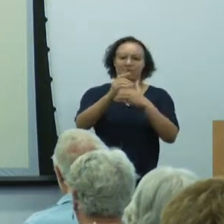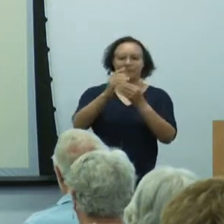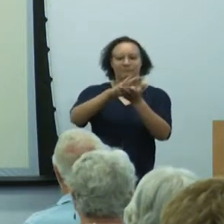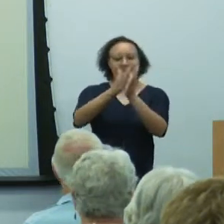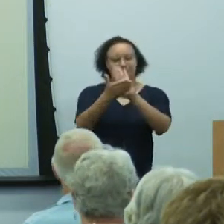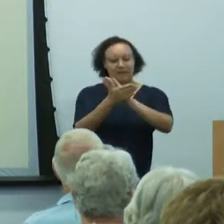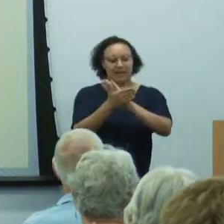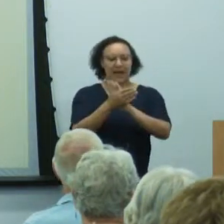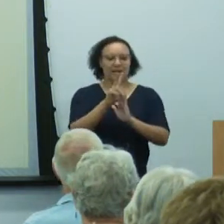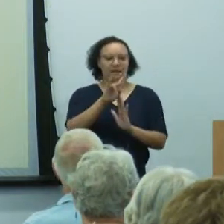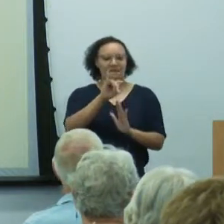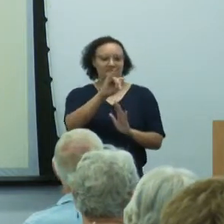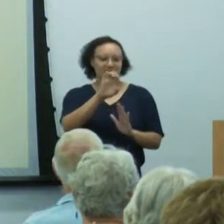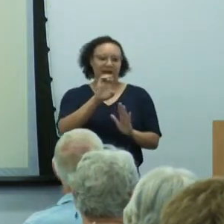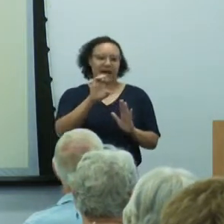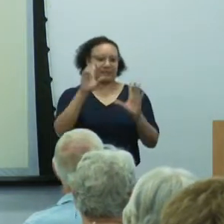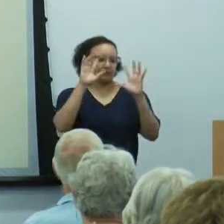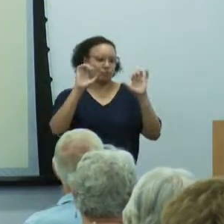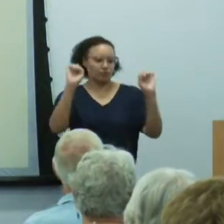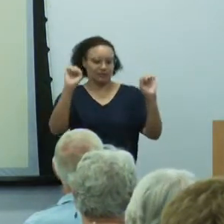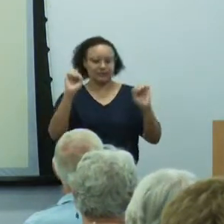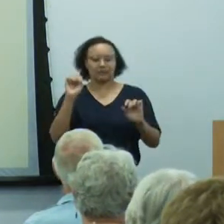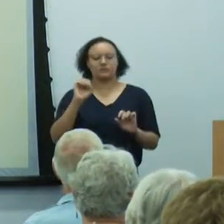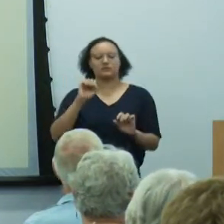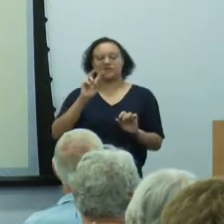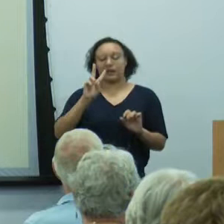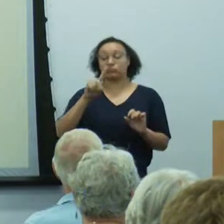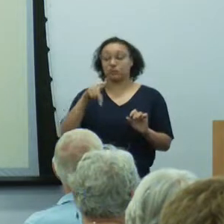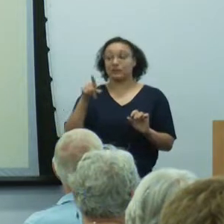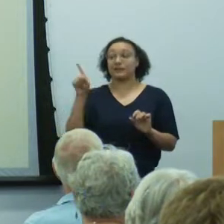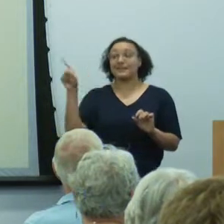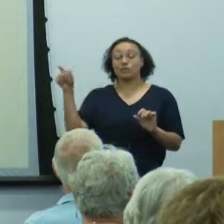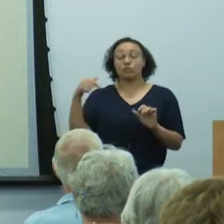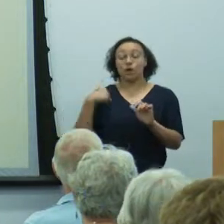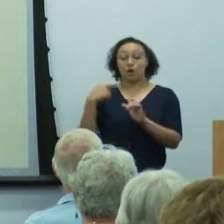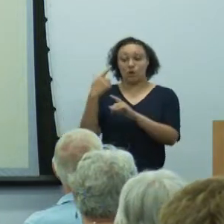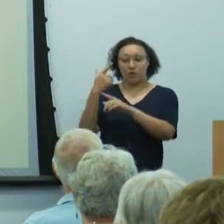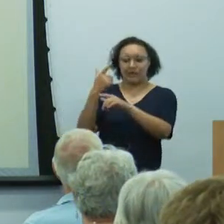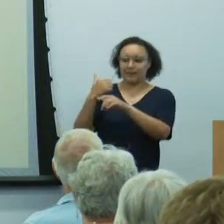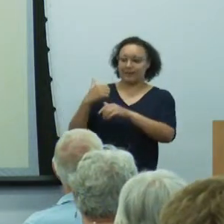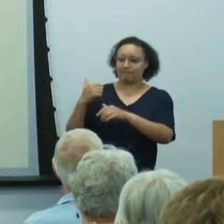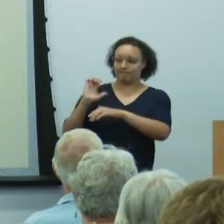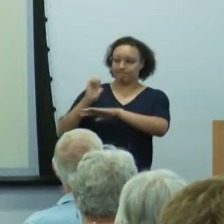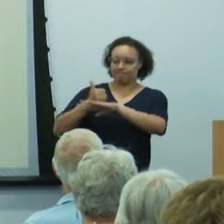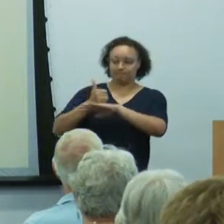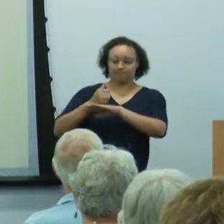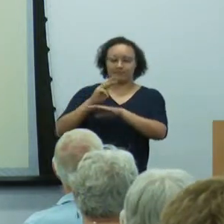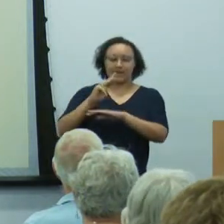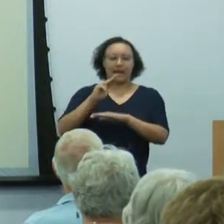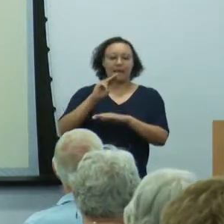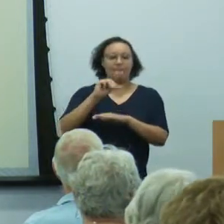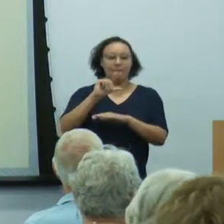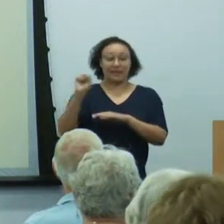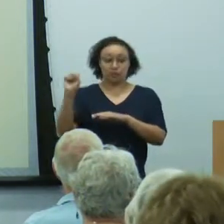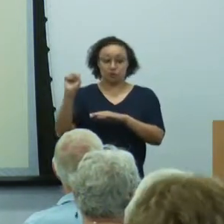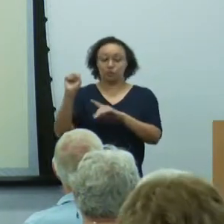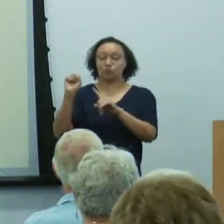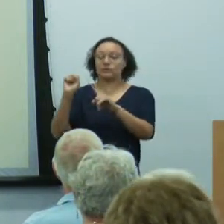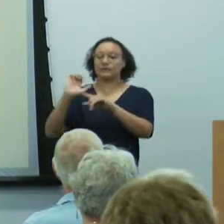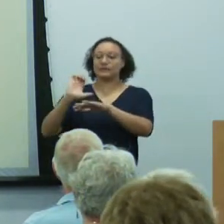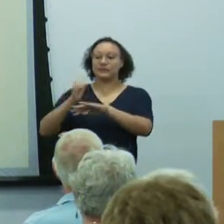is the time we were talking about. He was governor in Massachusetts, and his party at that time had the